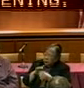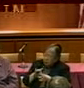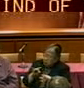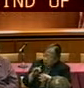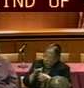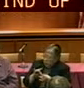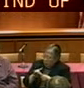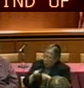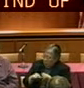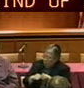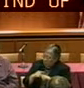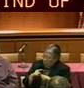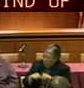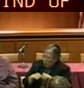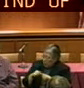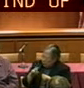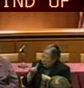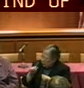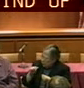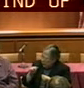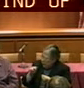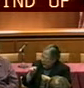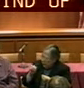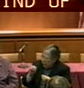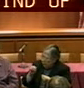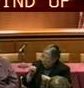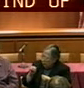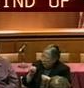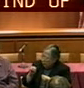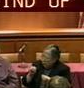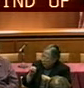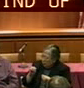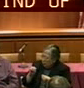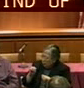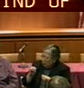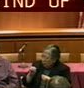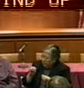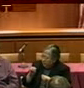about Dane, D-A-N-E, and the man's name was,